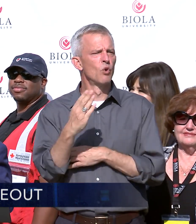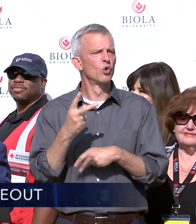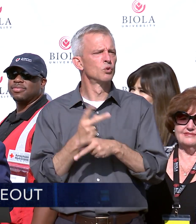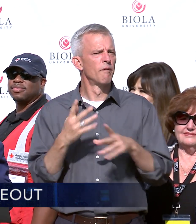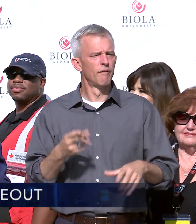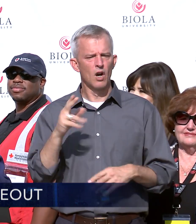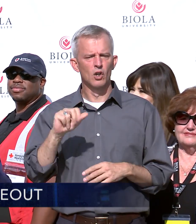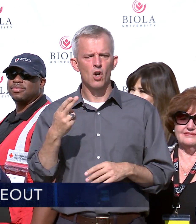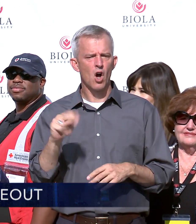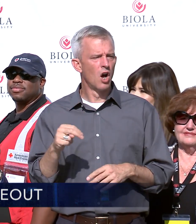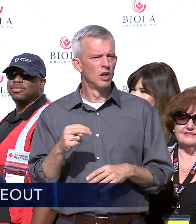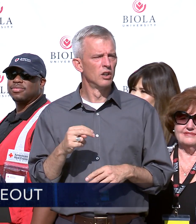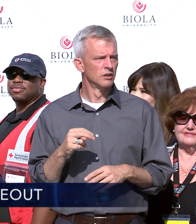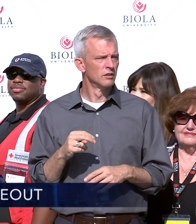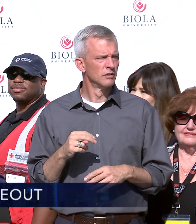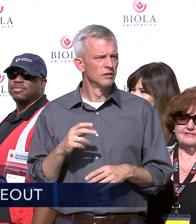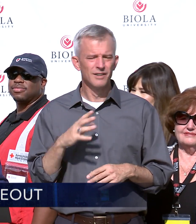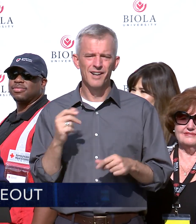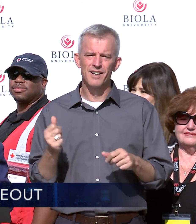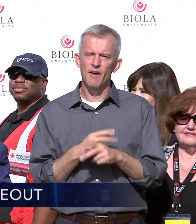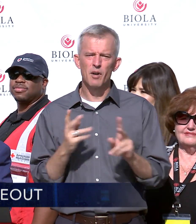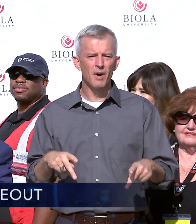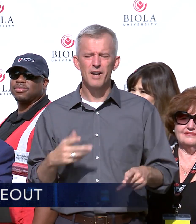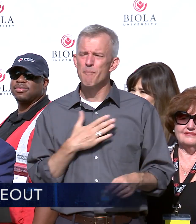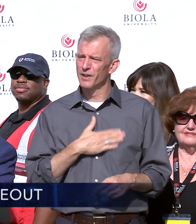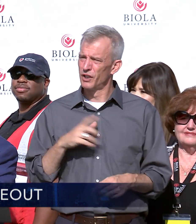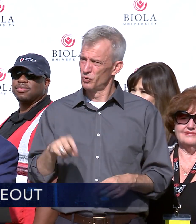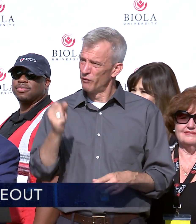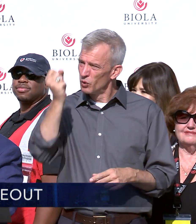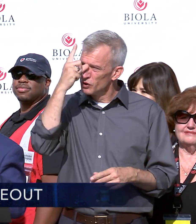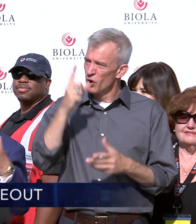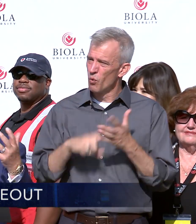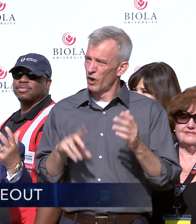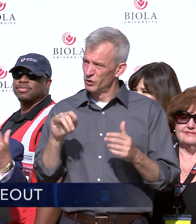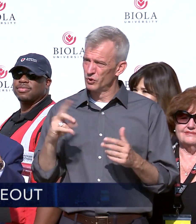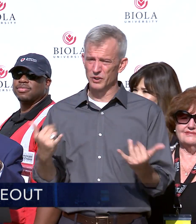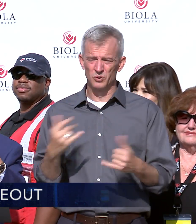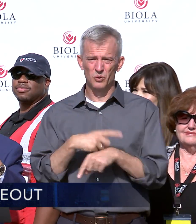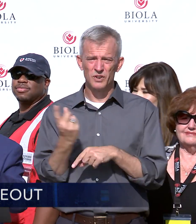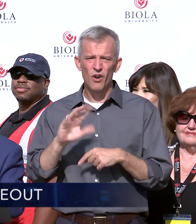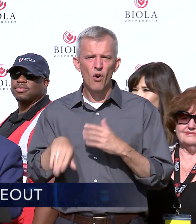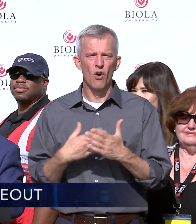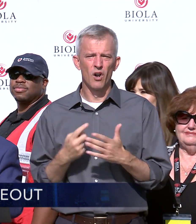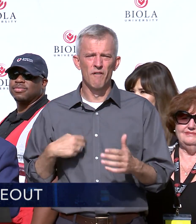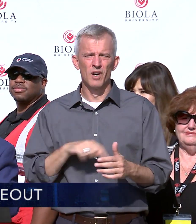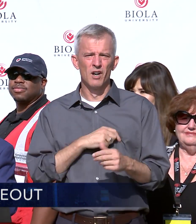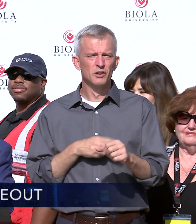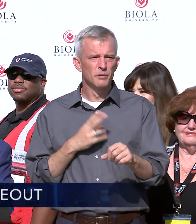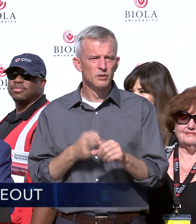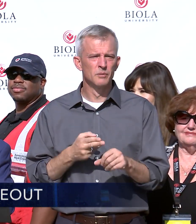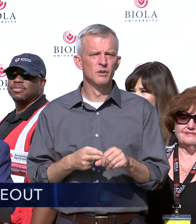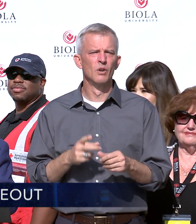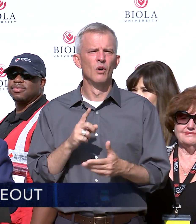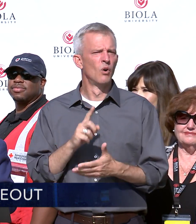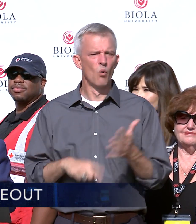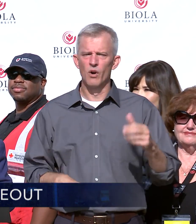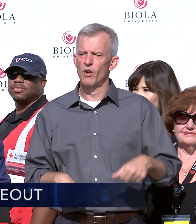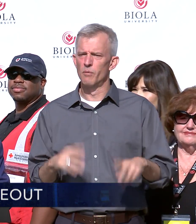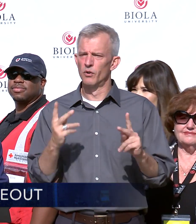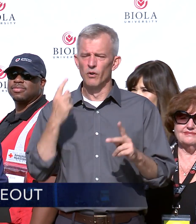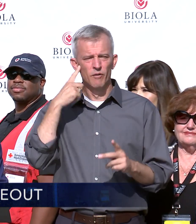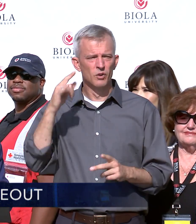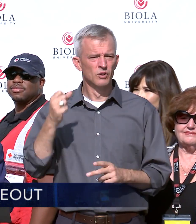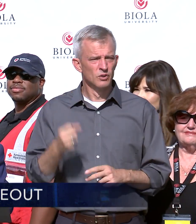everyone, please, you've got to understand what you've done today. All of us participating. What an opportunity this is for